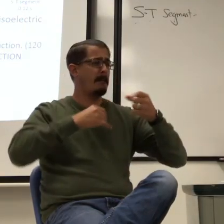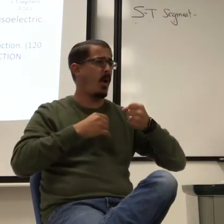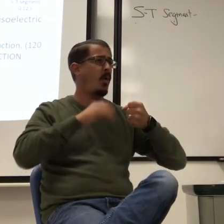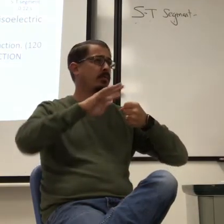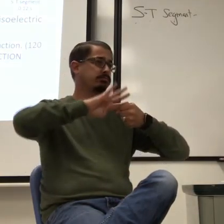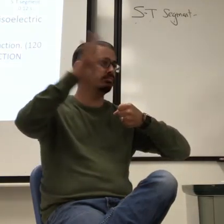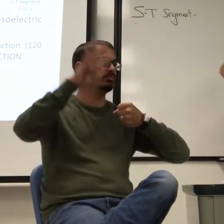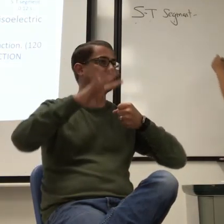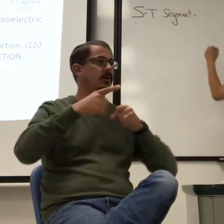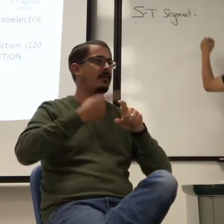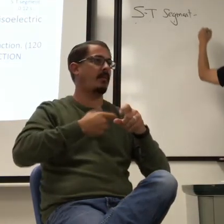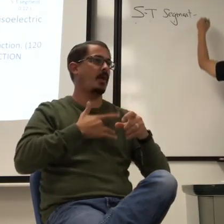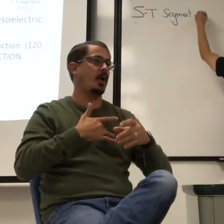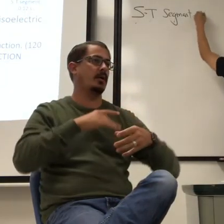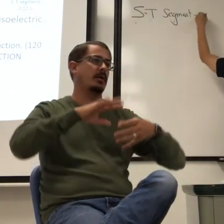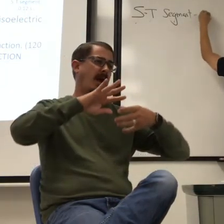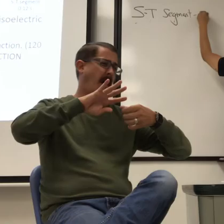heart.